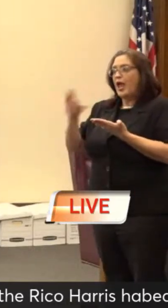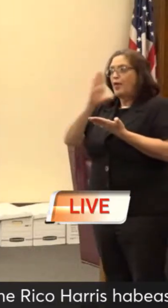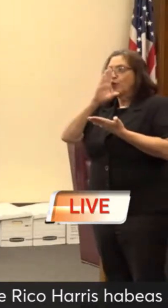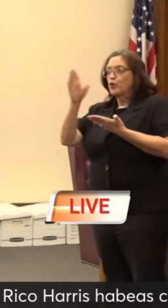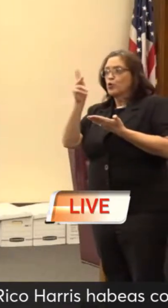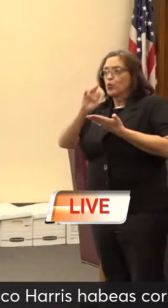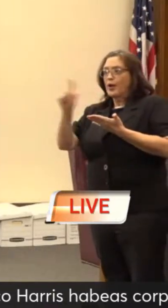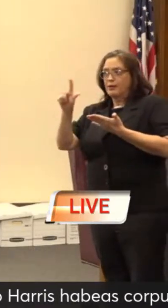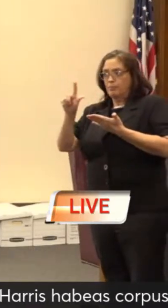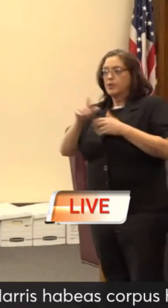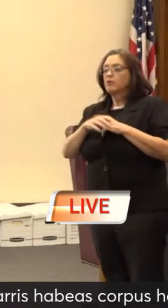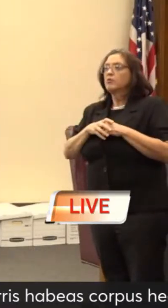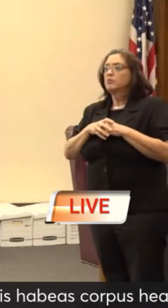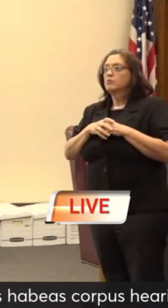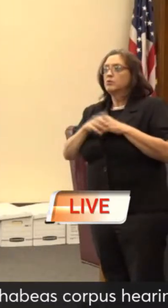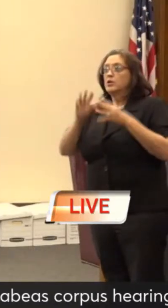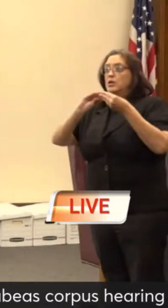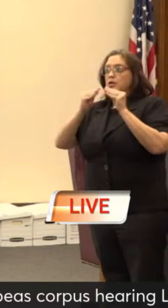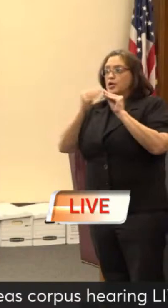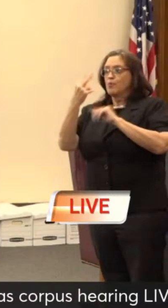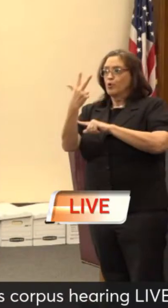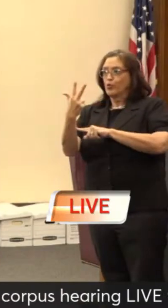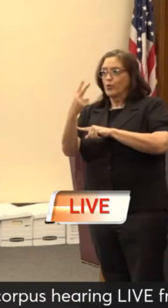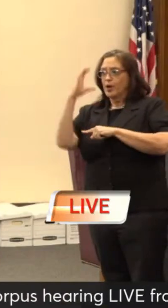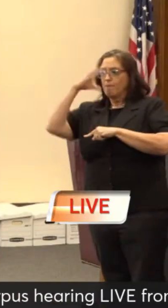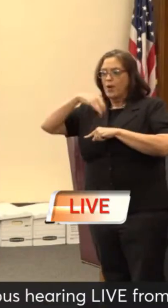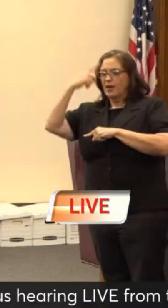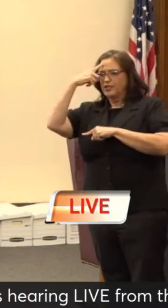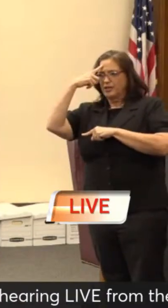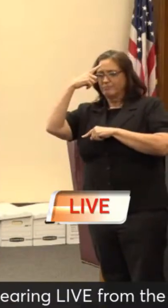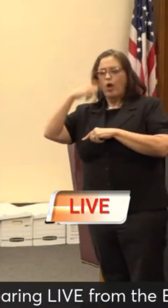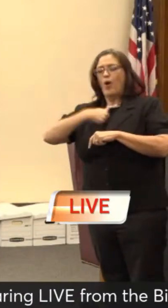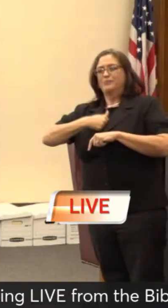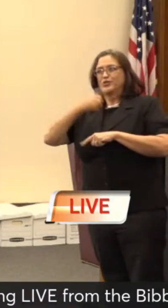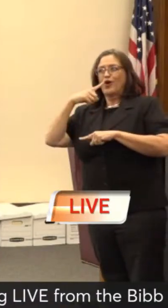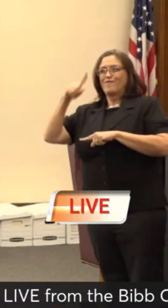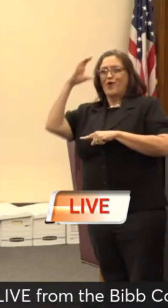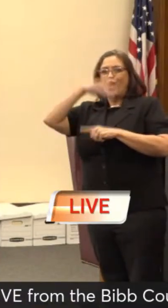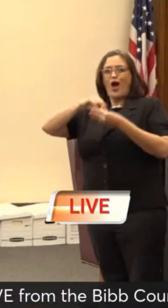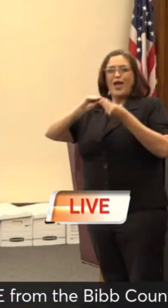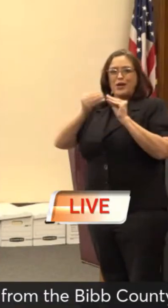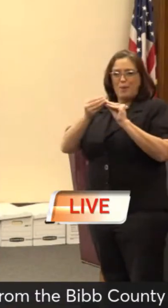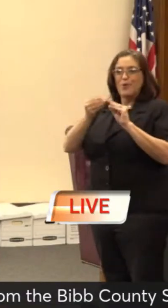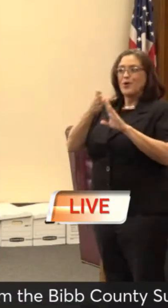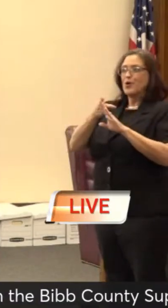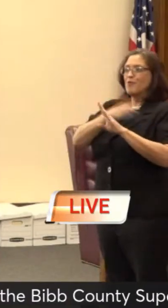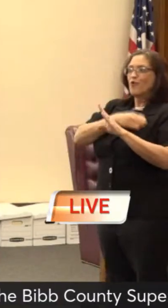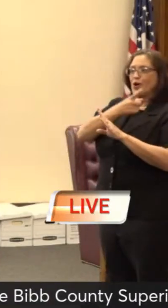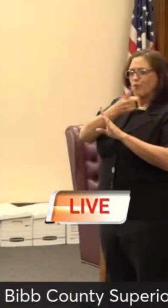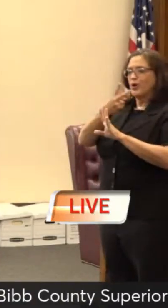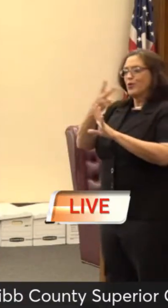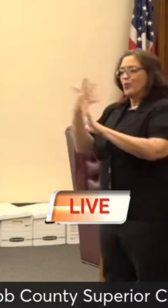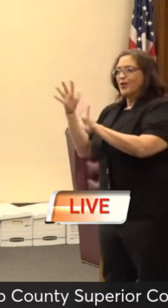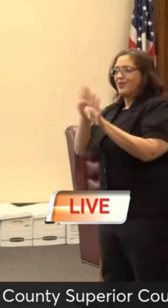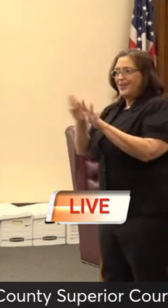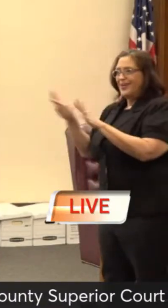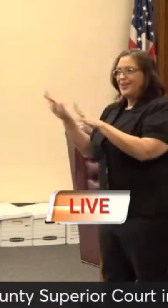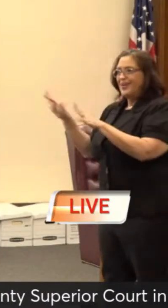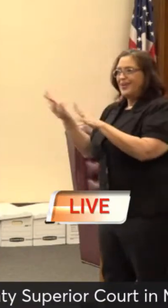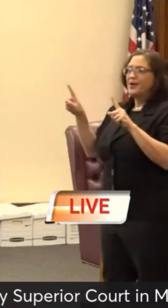Respondents exhibit 3. I apologize for the odd numbering. They were sequential had I forward to tender duplicative